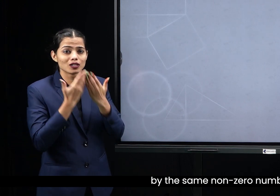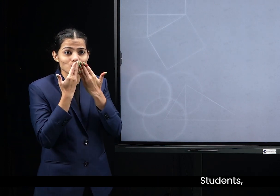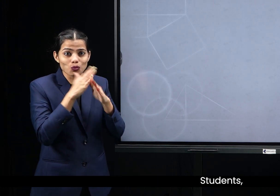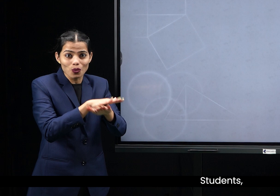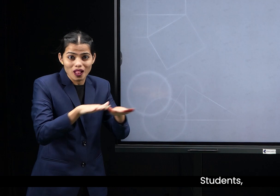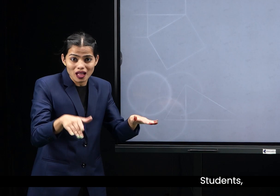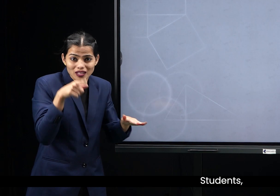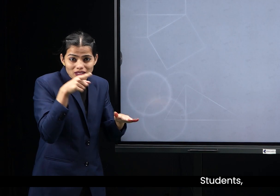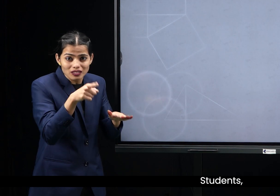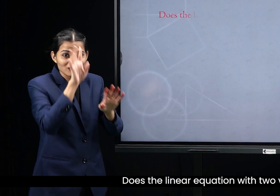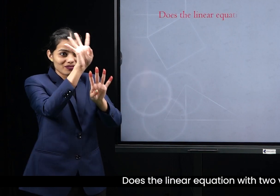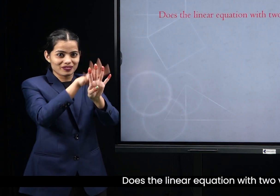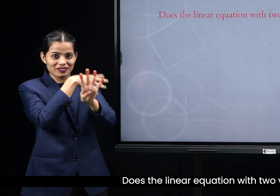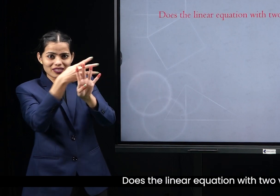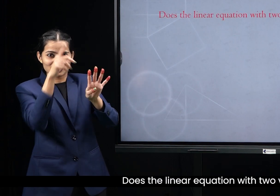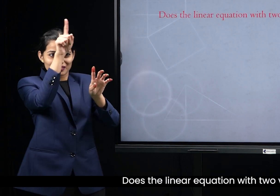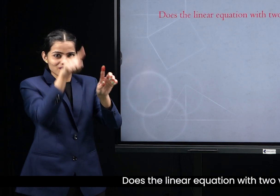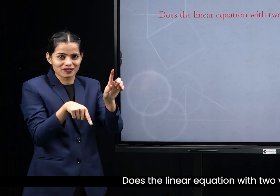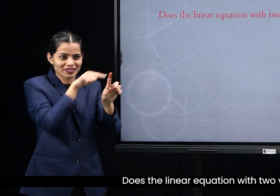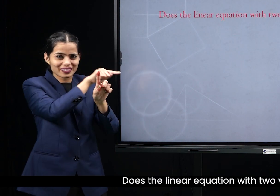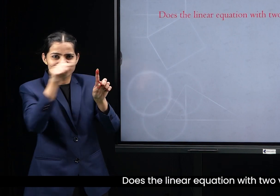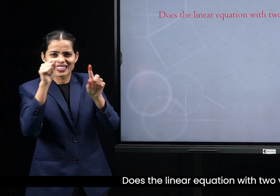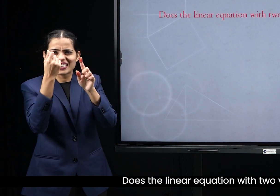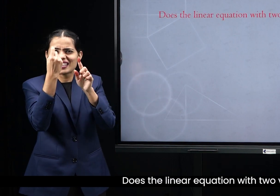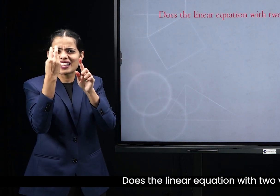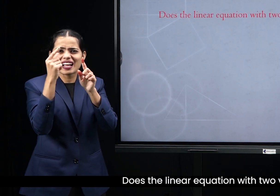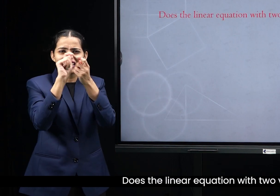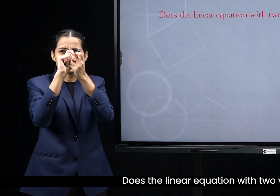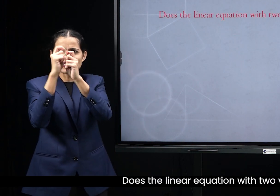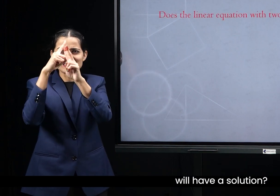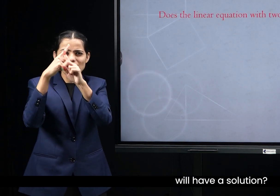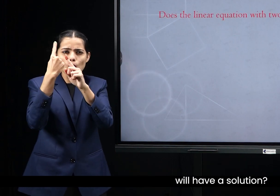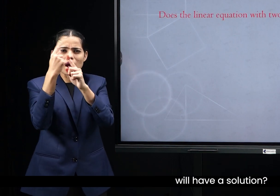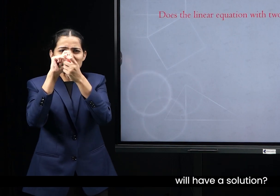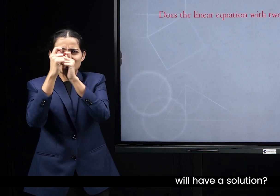Students, does the linear equation with two variables will have a solution?